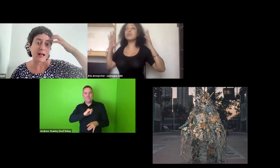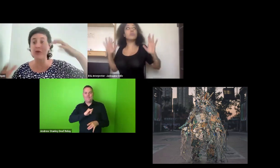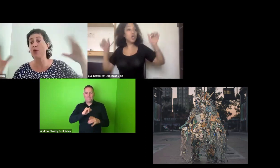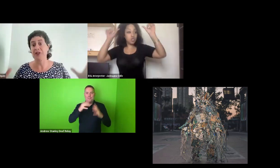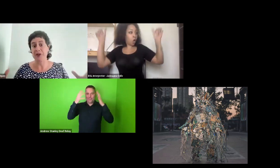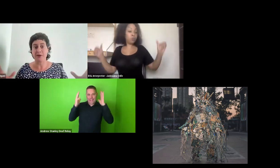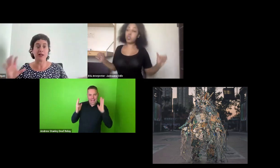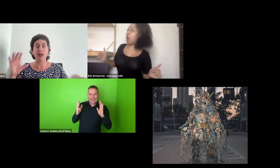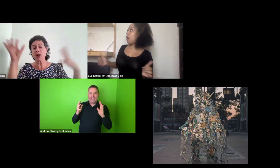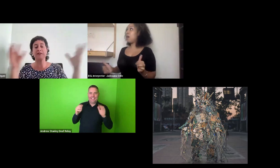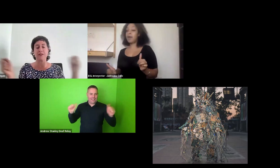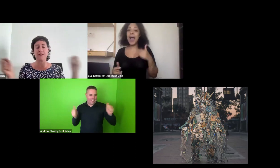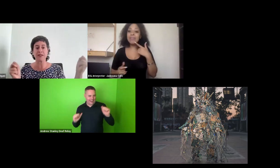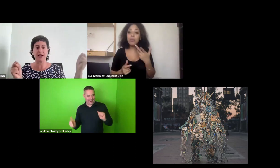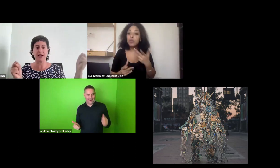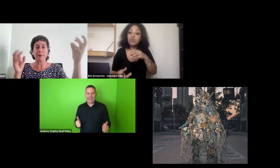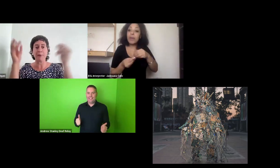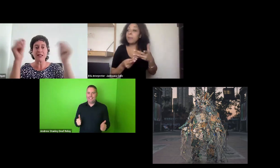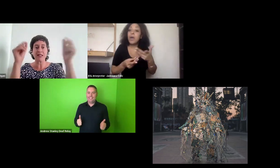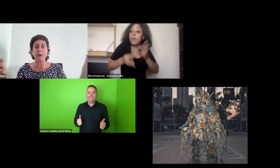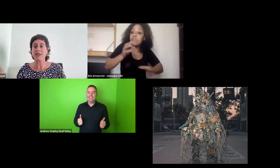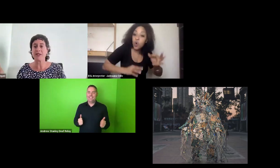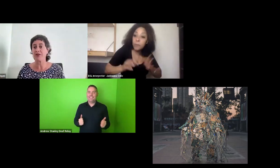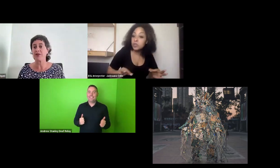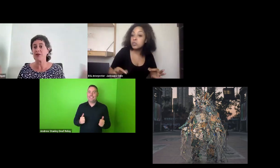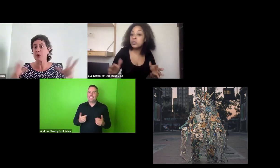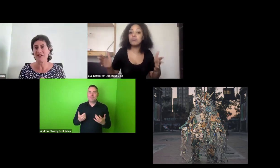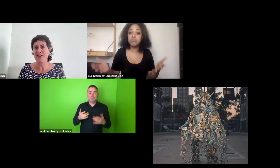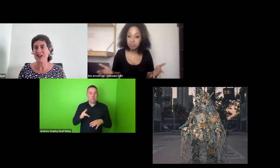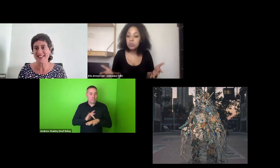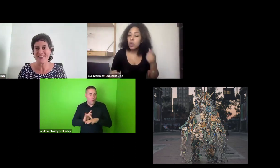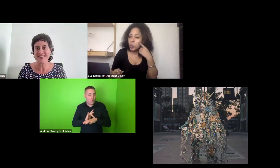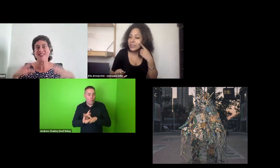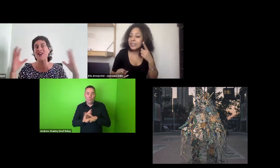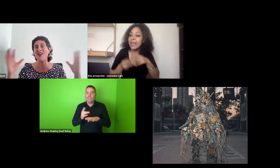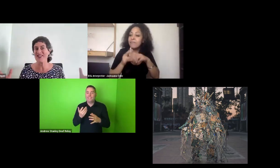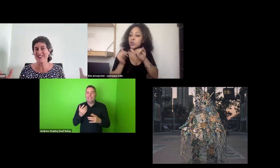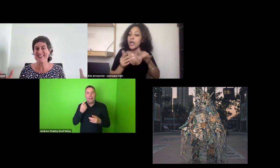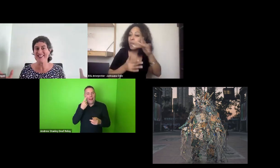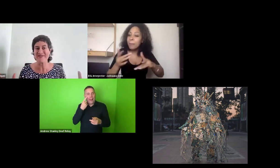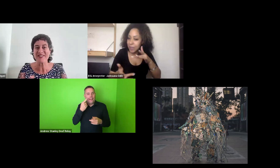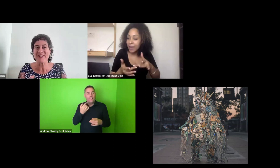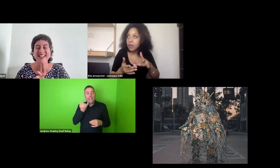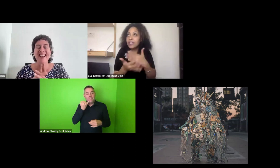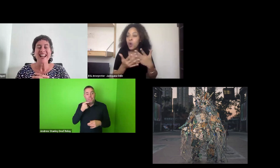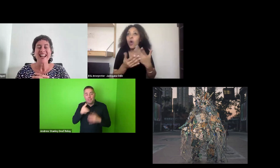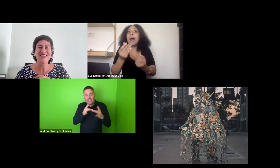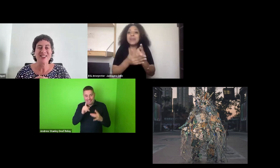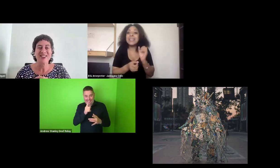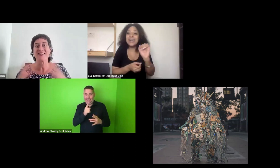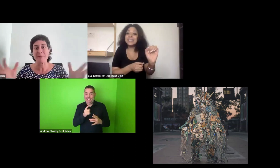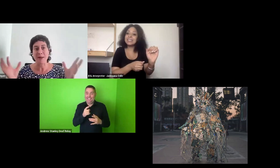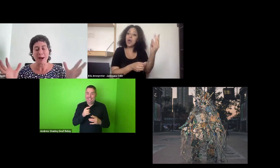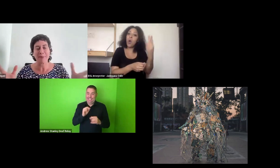complex short films with lots of different media clips and materials all kind of edited in. There's a lot going on in these works